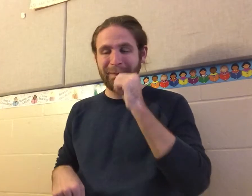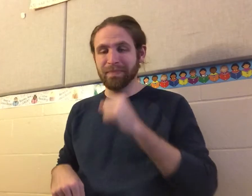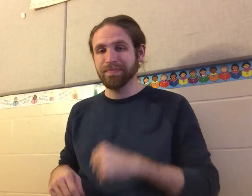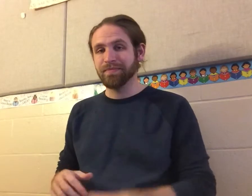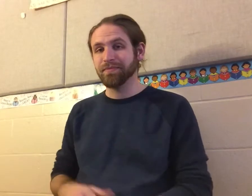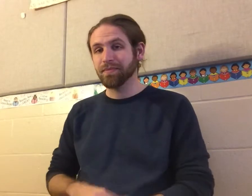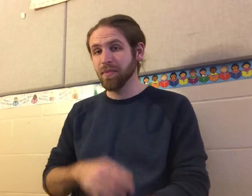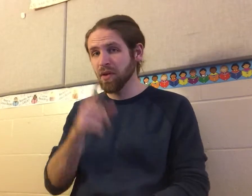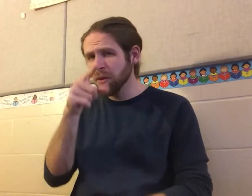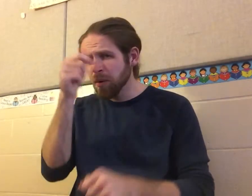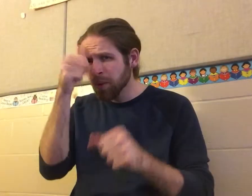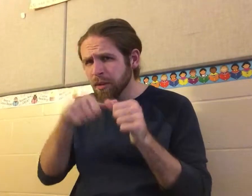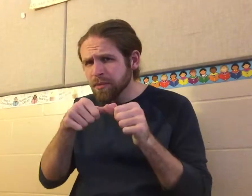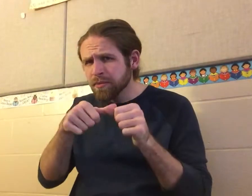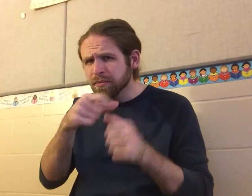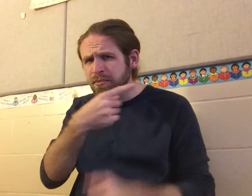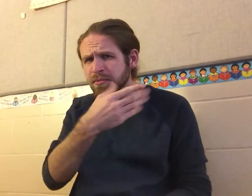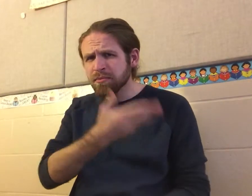Do you remember what that habitat is?